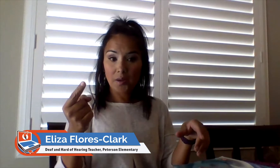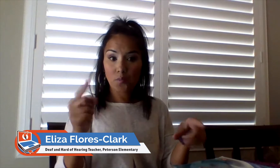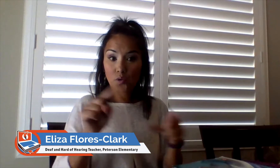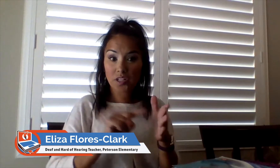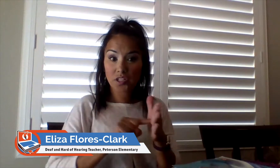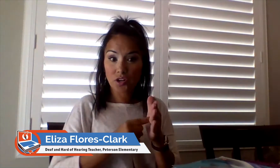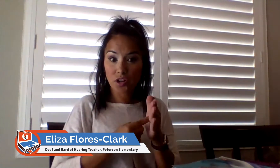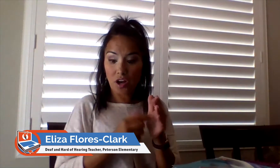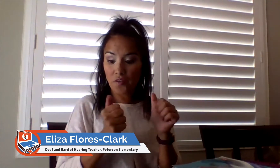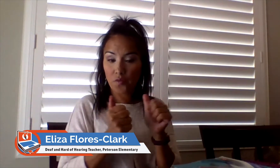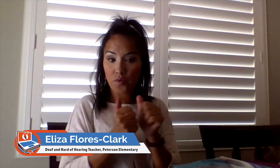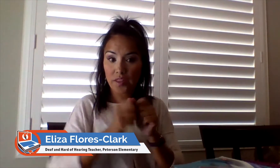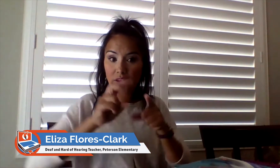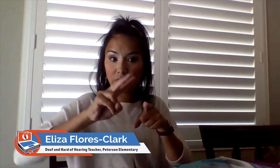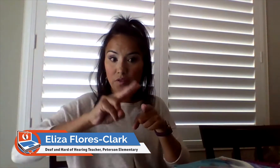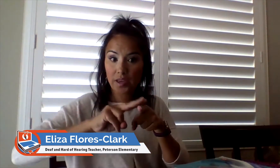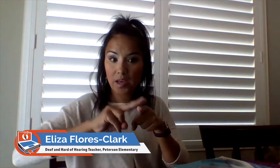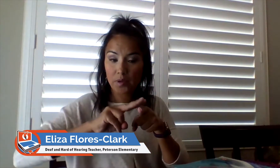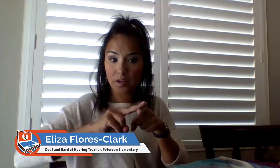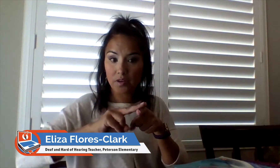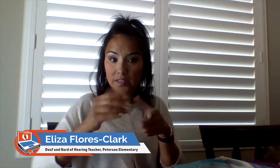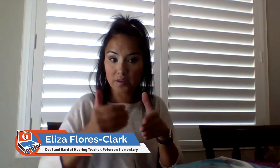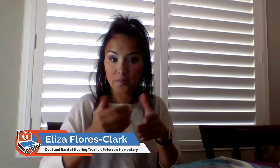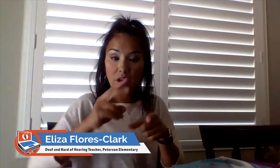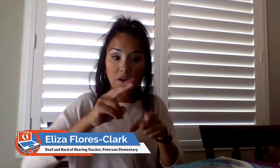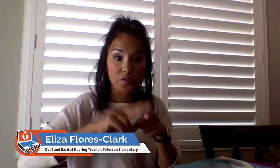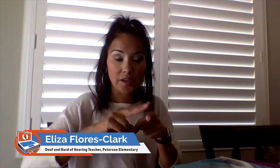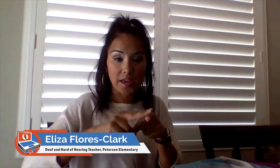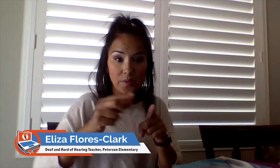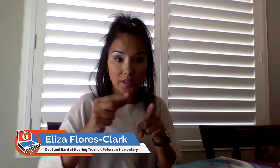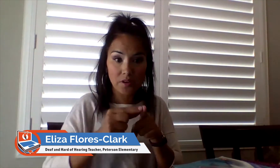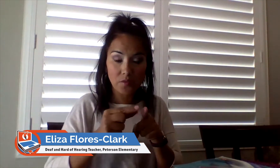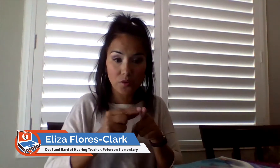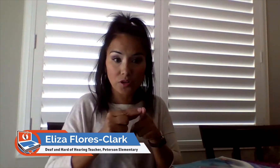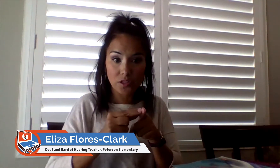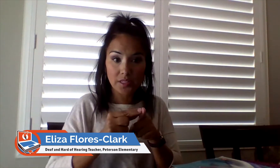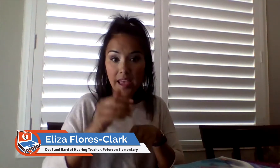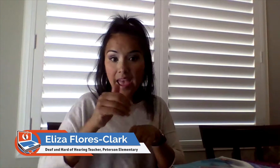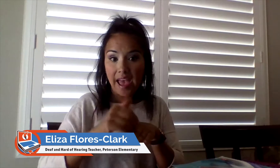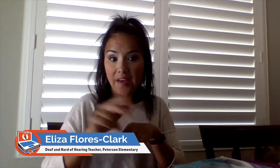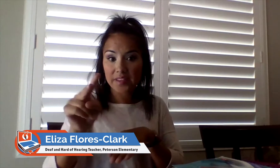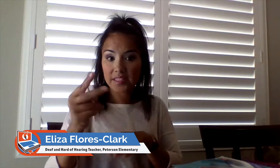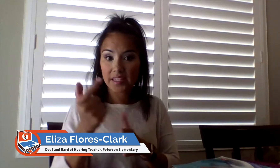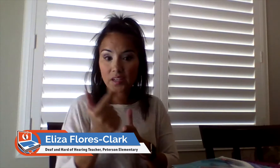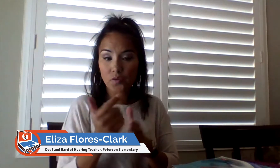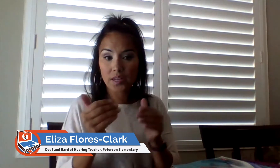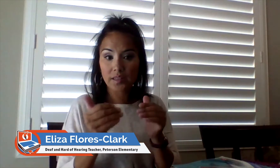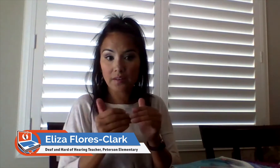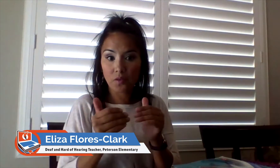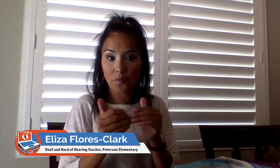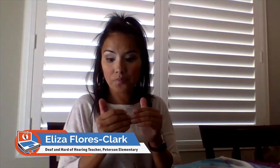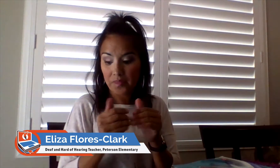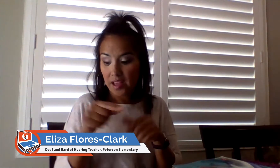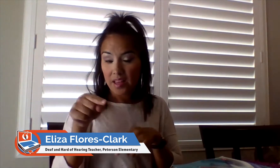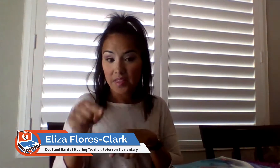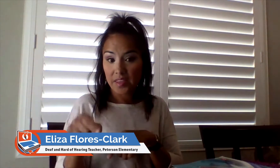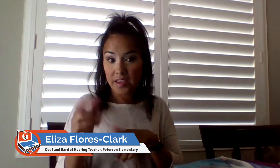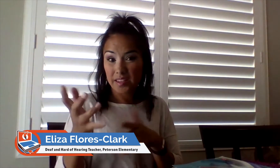going to start off with vocabulary. Some vocabulary words at the second grade level. These